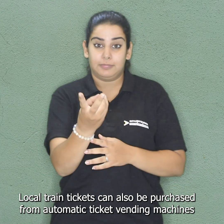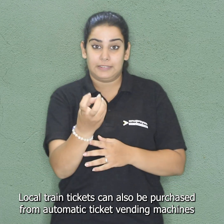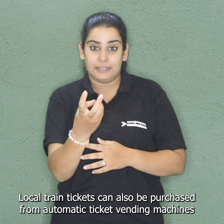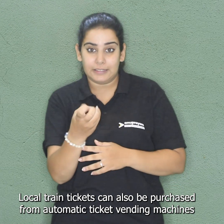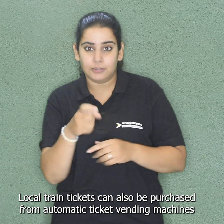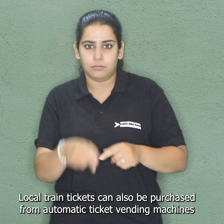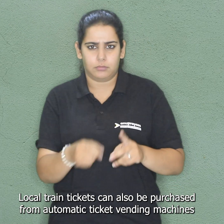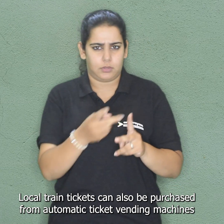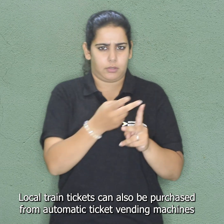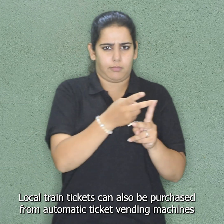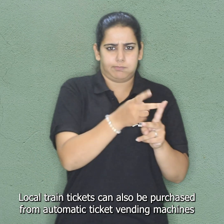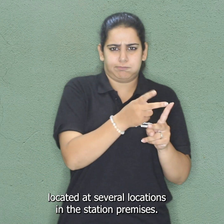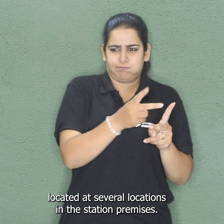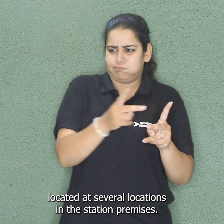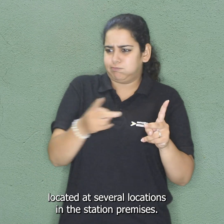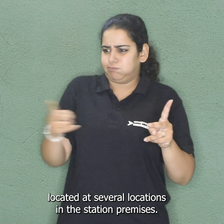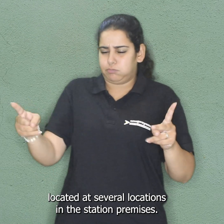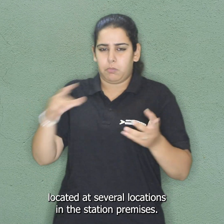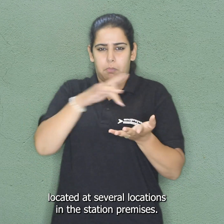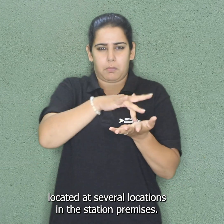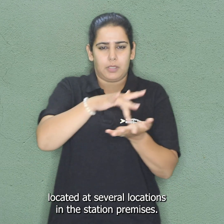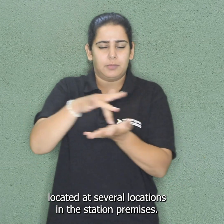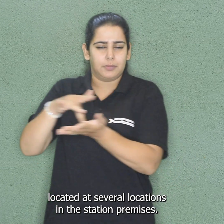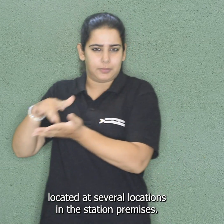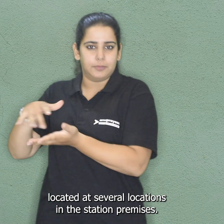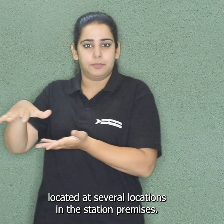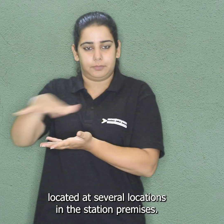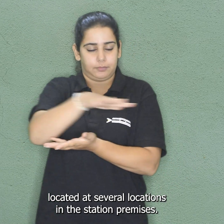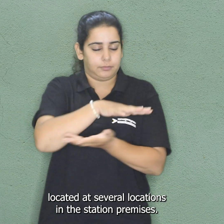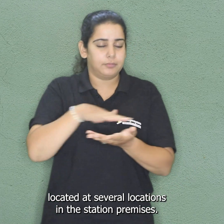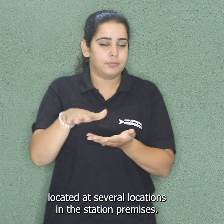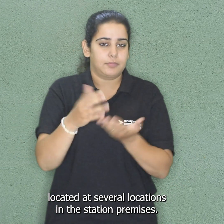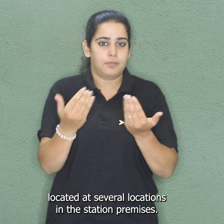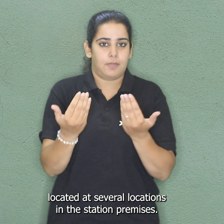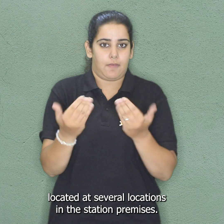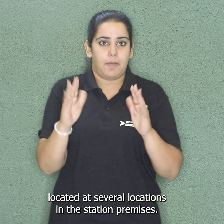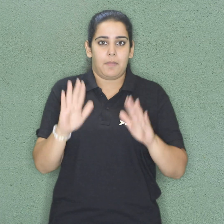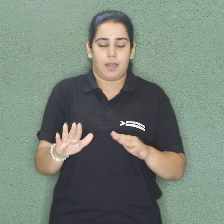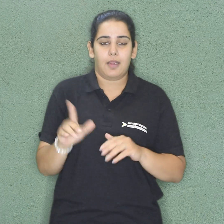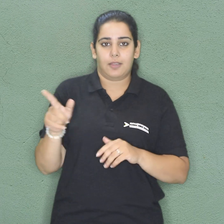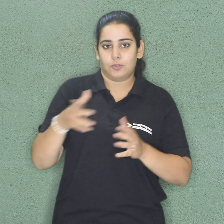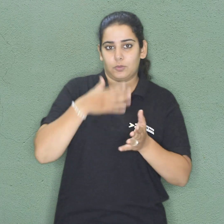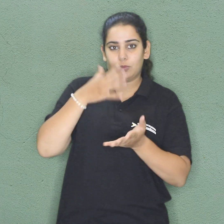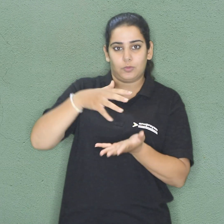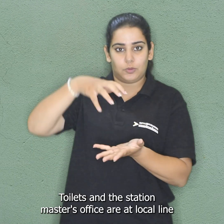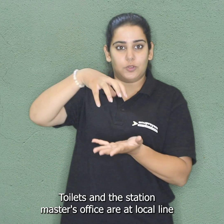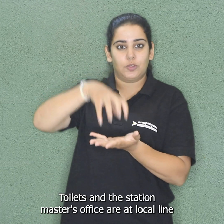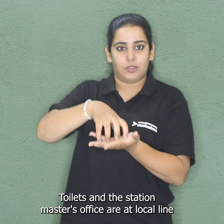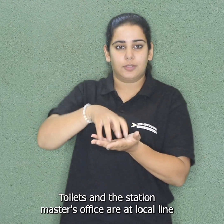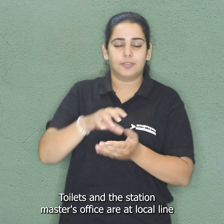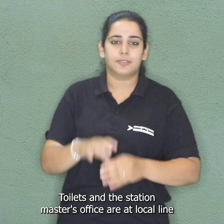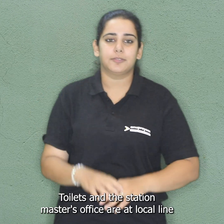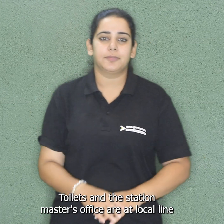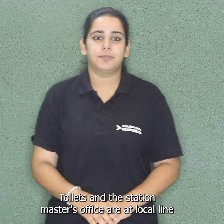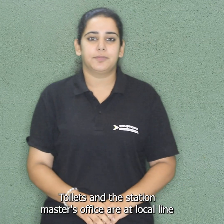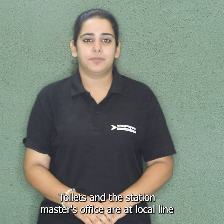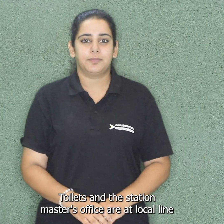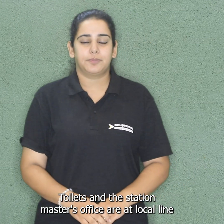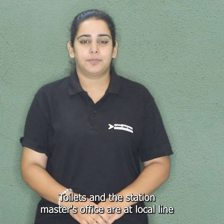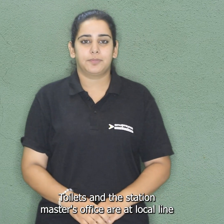automatic ticket vending machines located at several locations in the station premises. Toilets and the station master's office